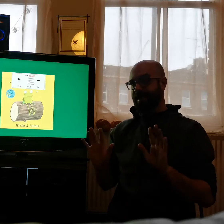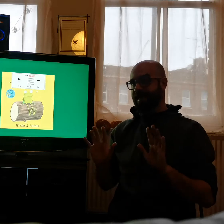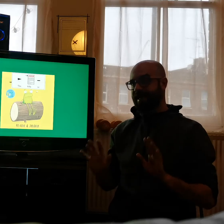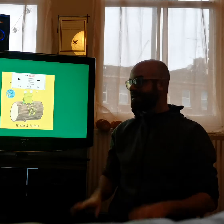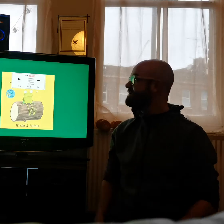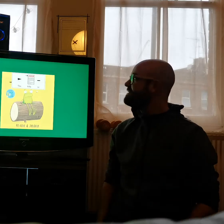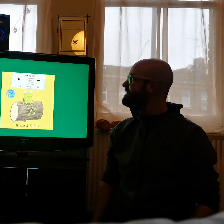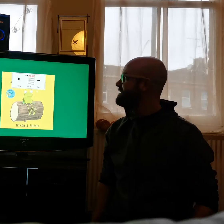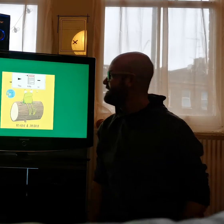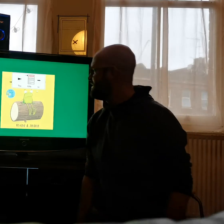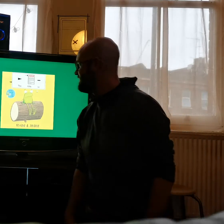Ready?